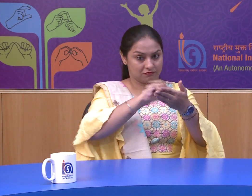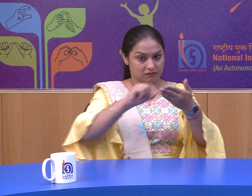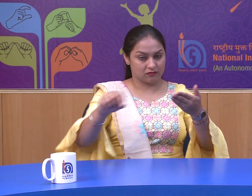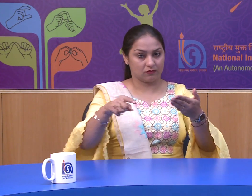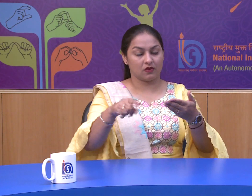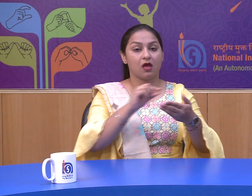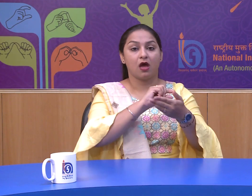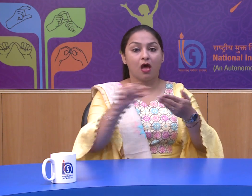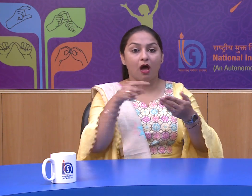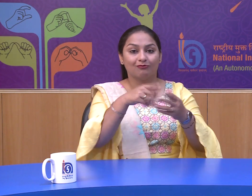Kharoshthi.